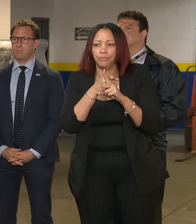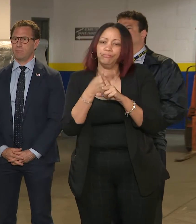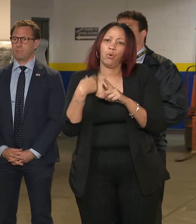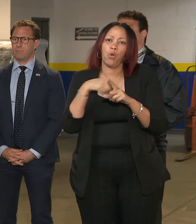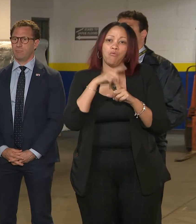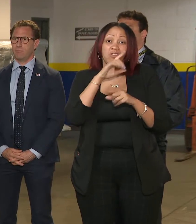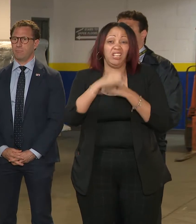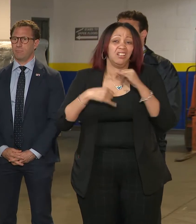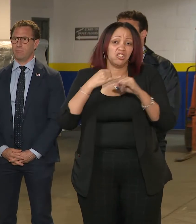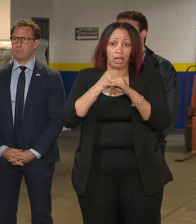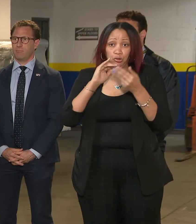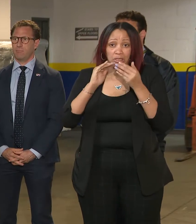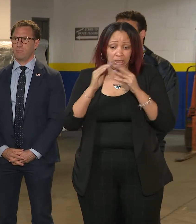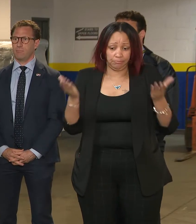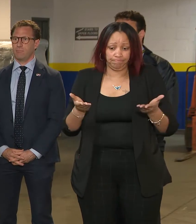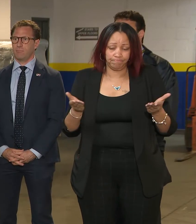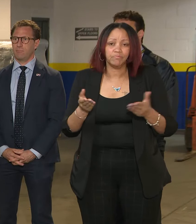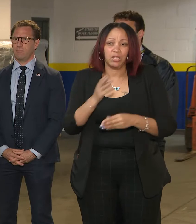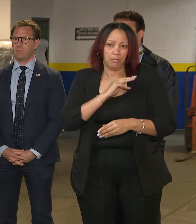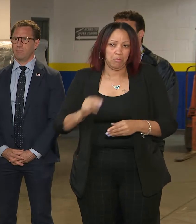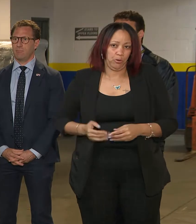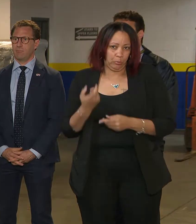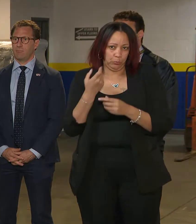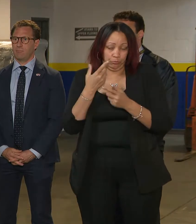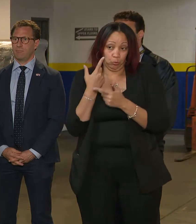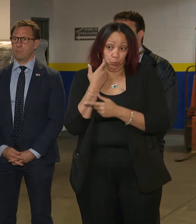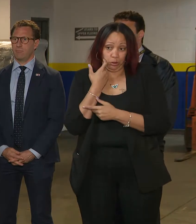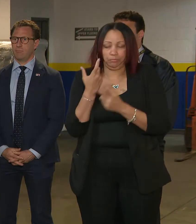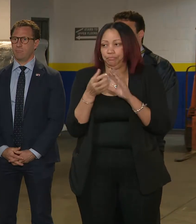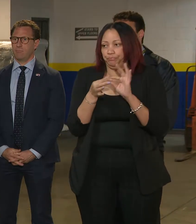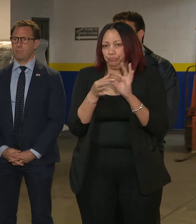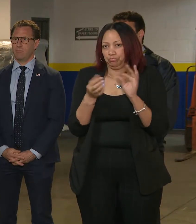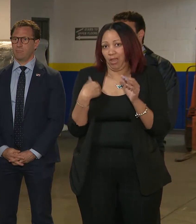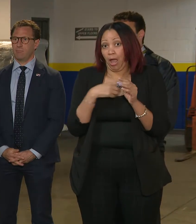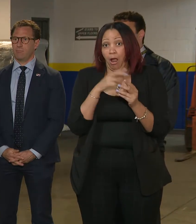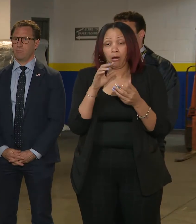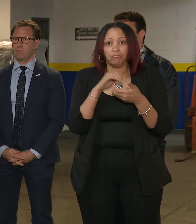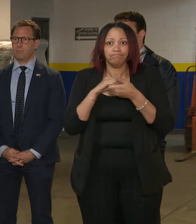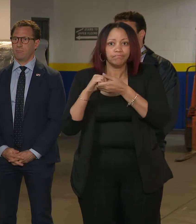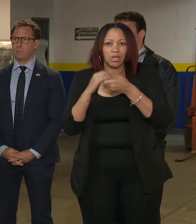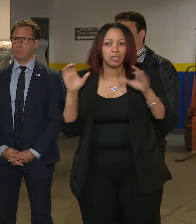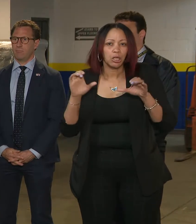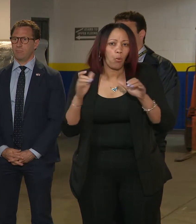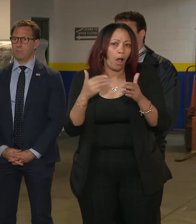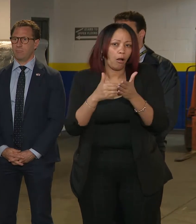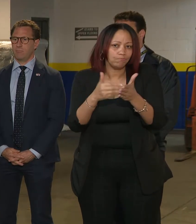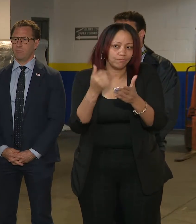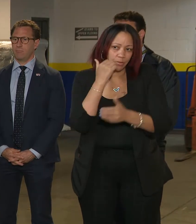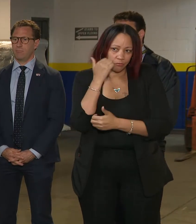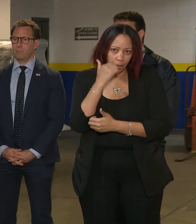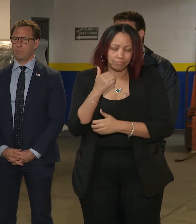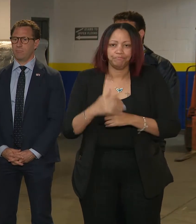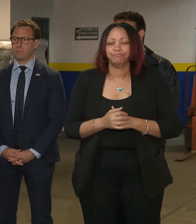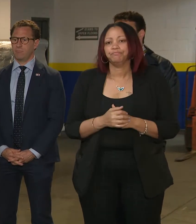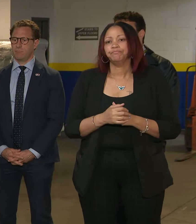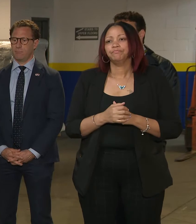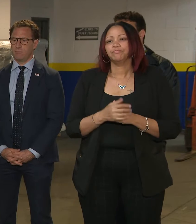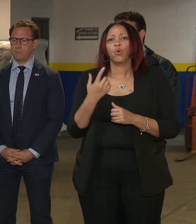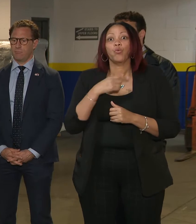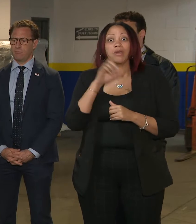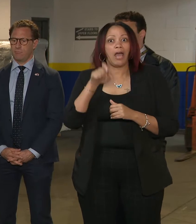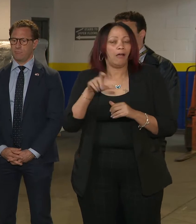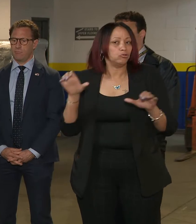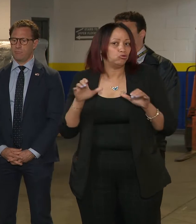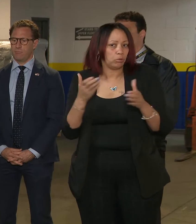truly an international city, as the mayor said, and an international department, and our members did what they do so often every day. They said, we have